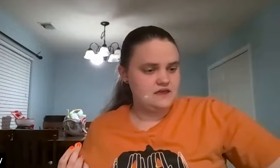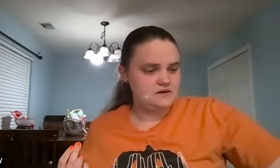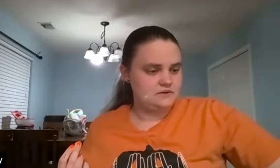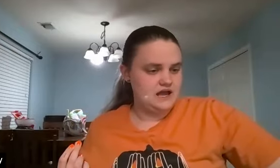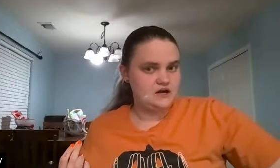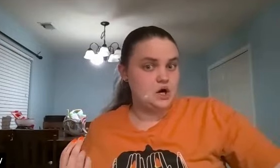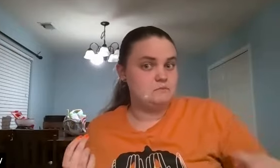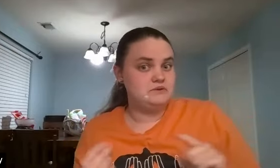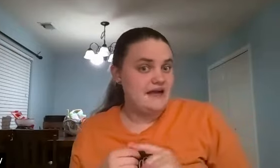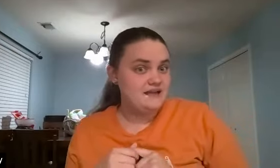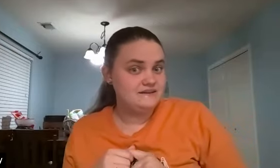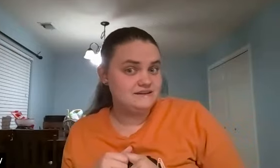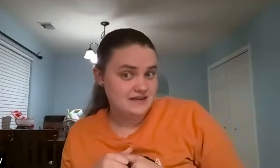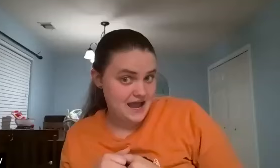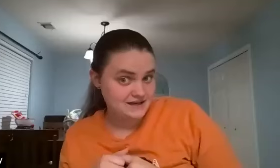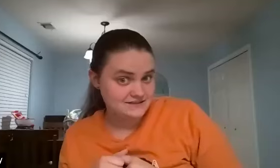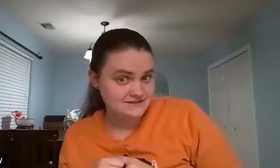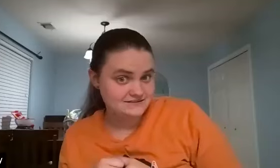Then we had our black cat.